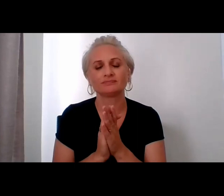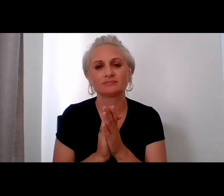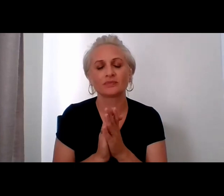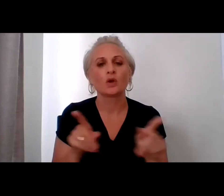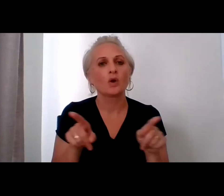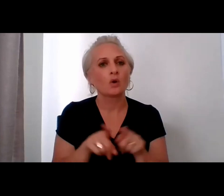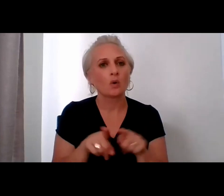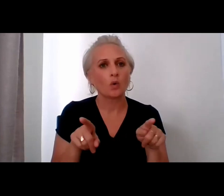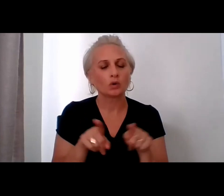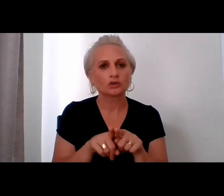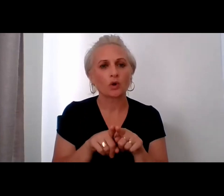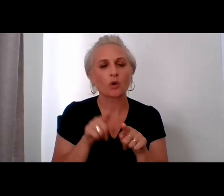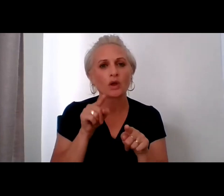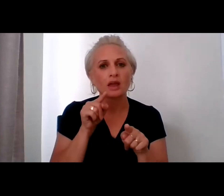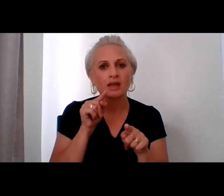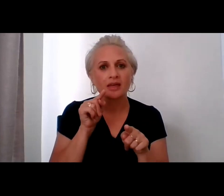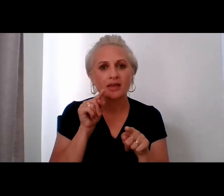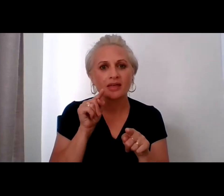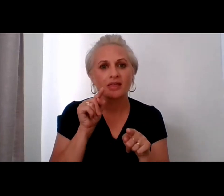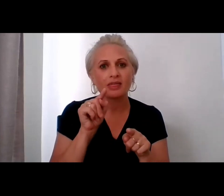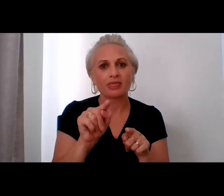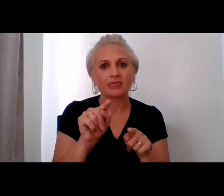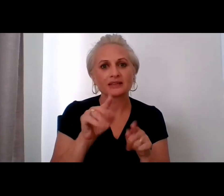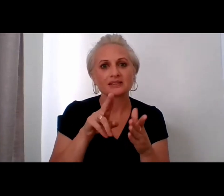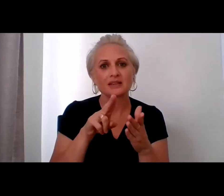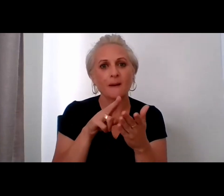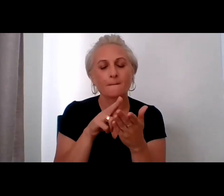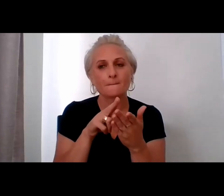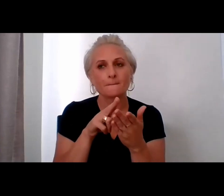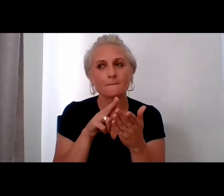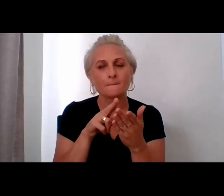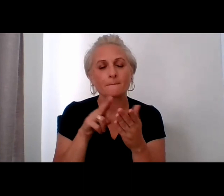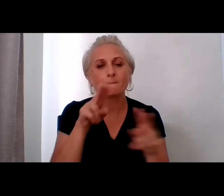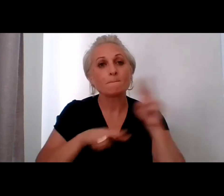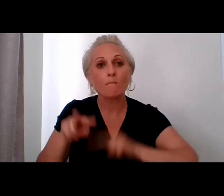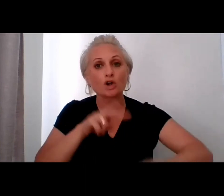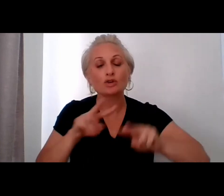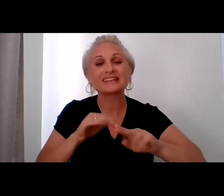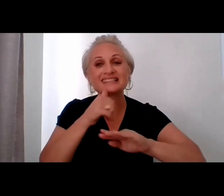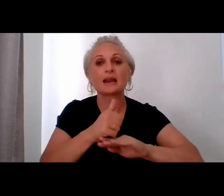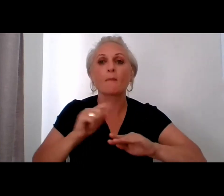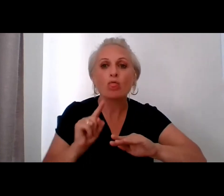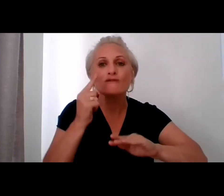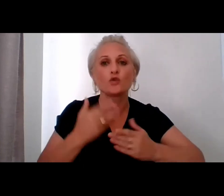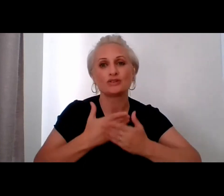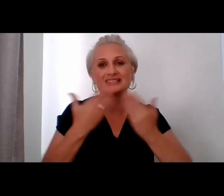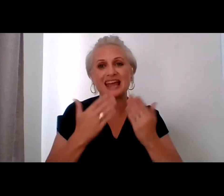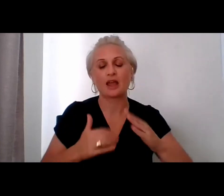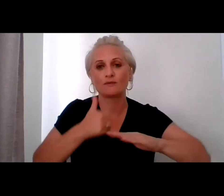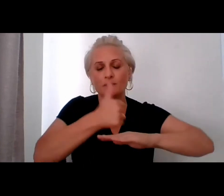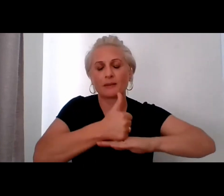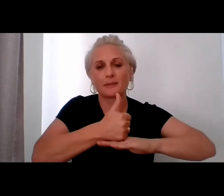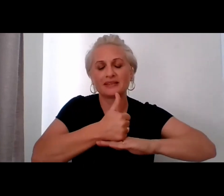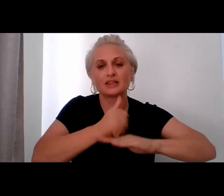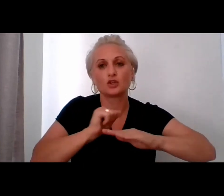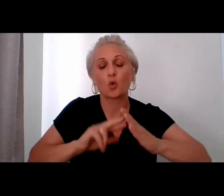Ideally, this monitoring is put in place from day one of implementing a policy activity, so that the